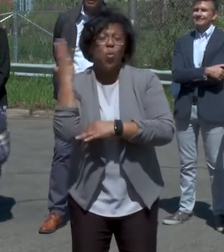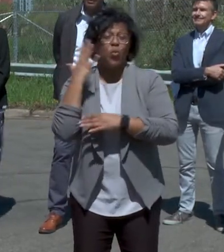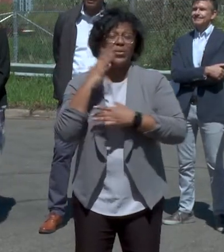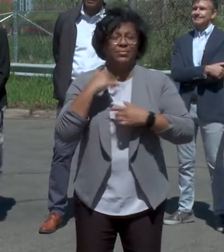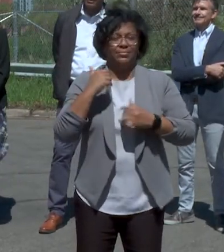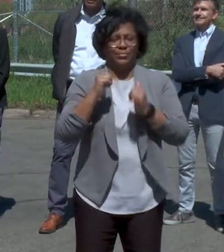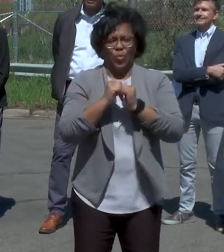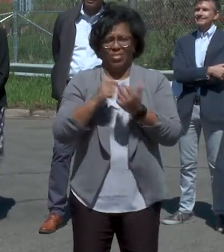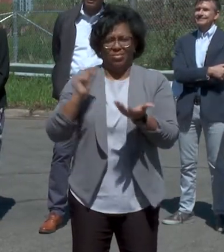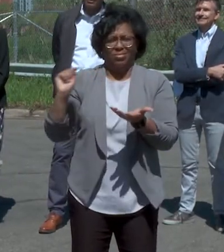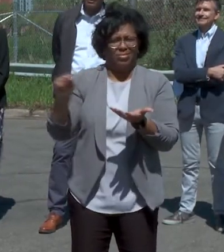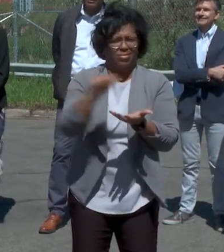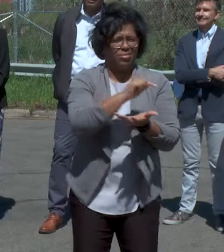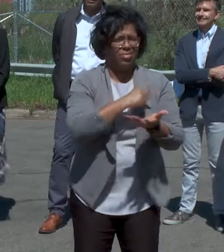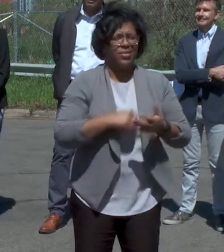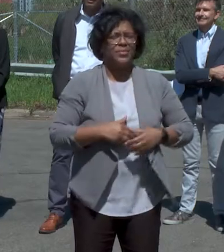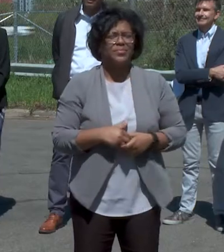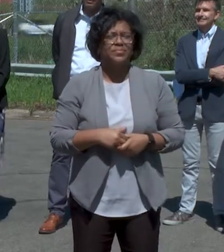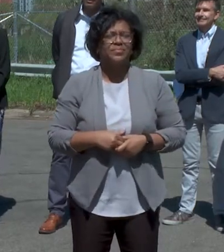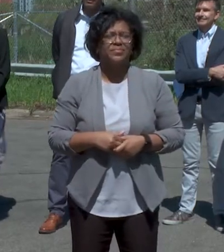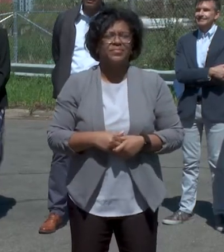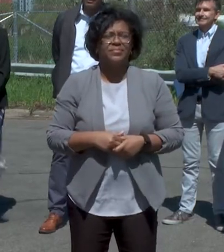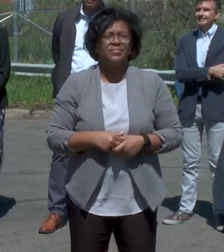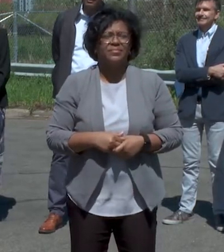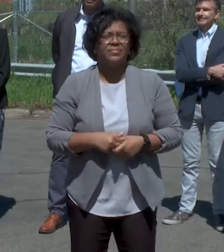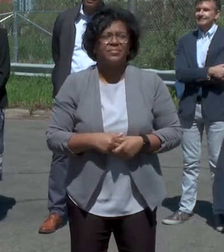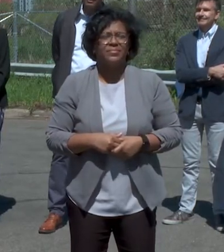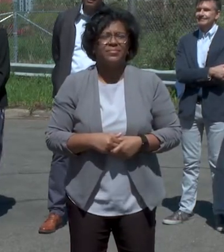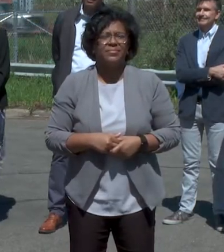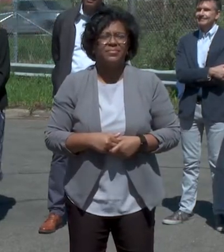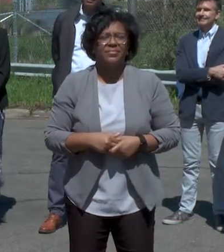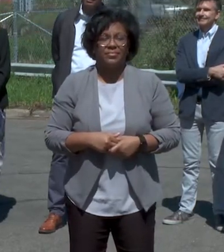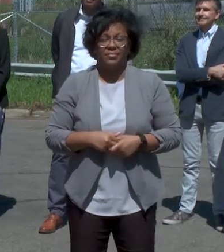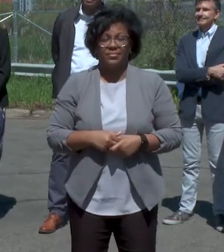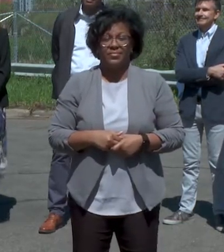Minneapolis. Whether it's growing the tree canopy,